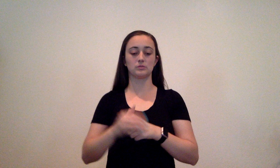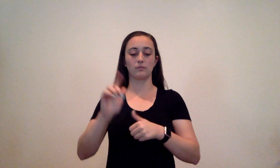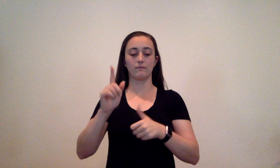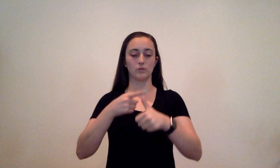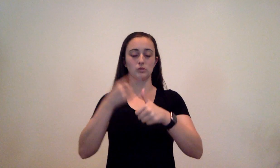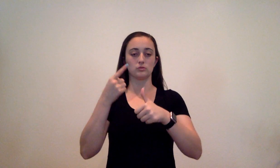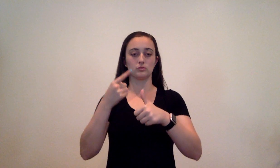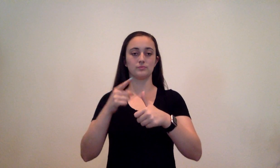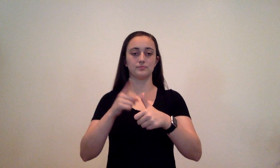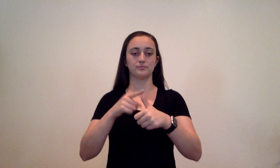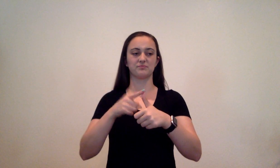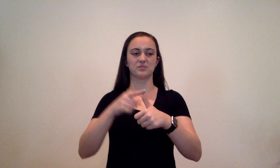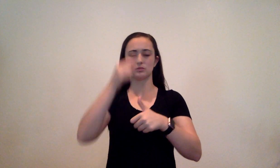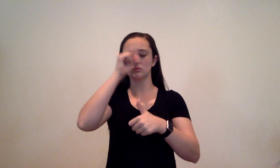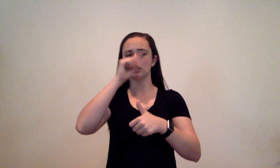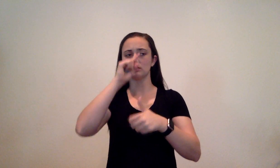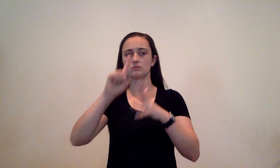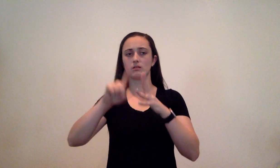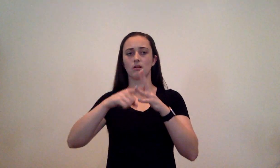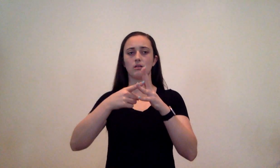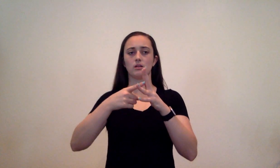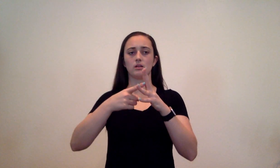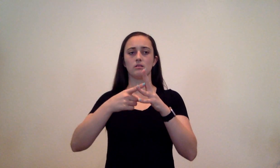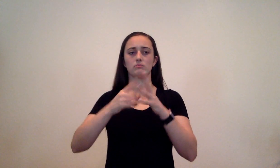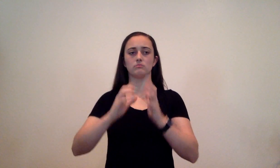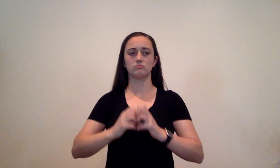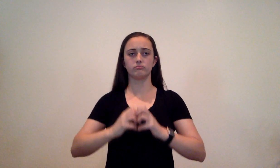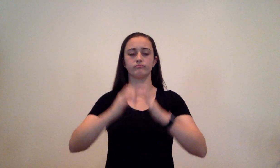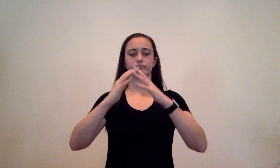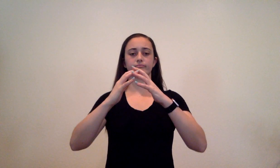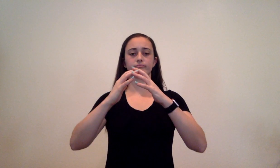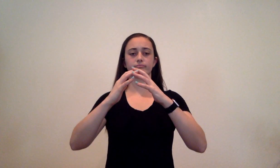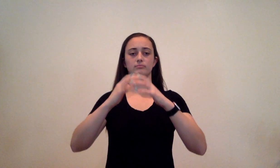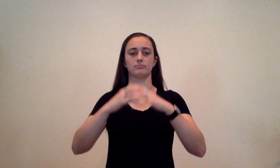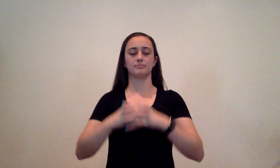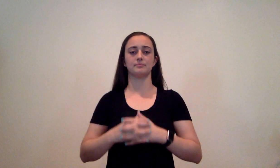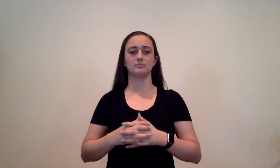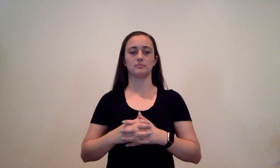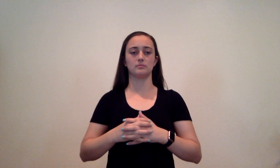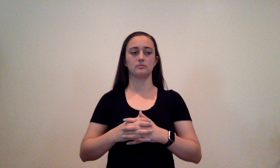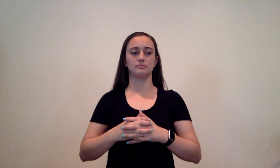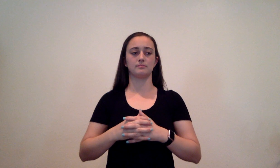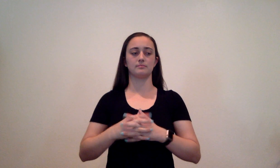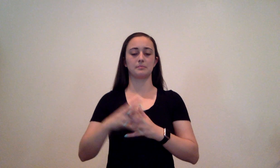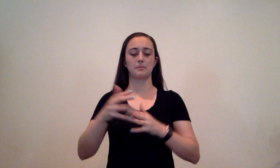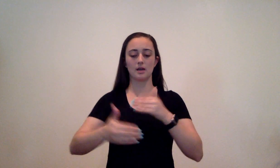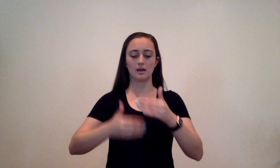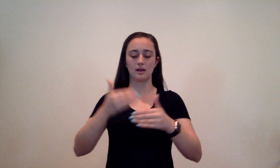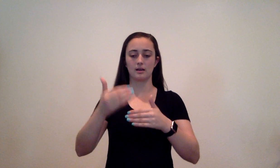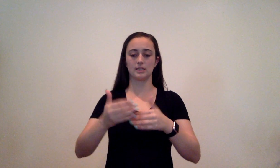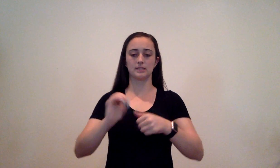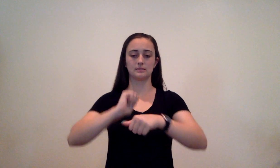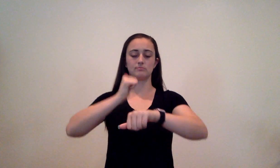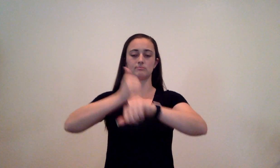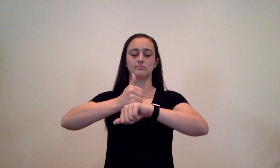Greece really started taking its form and its organization. This period ended with the